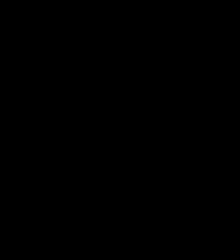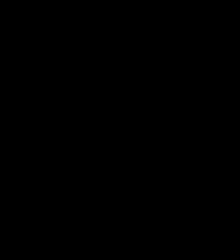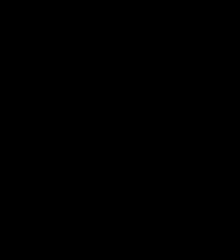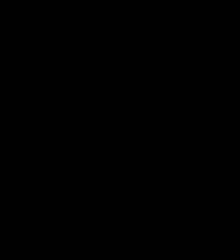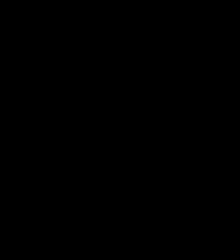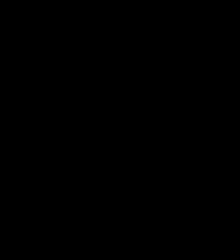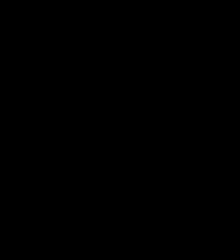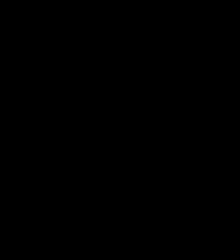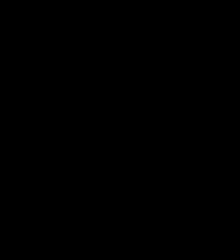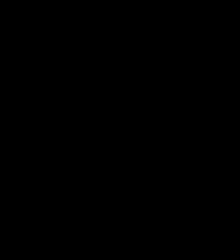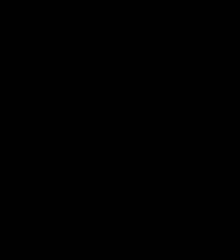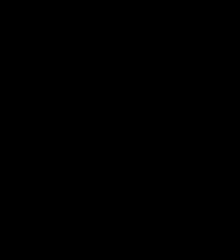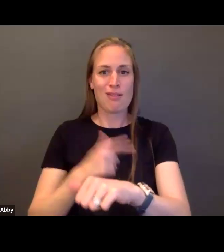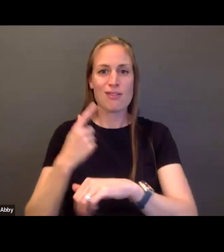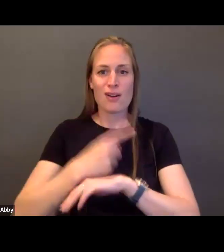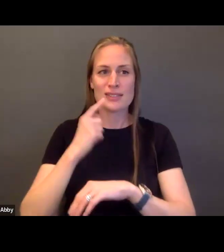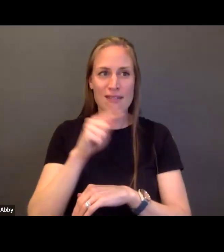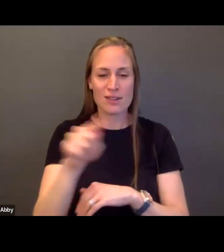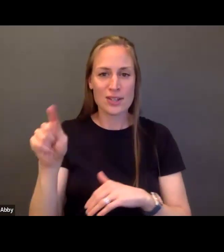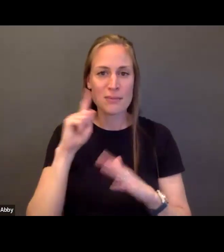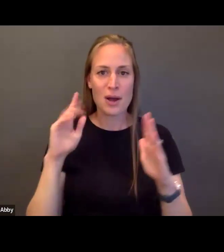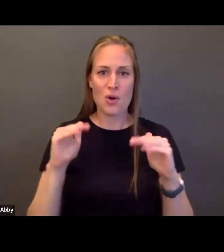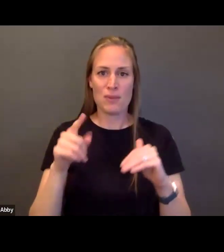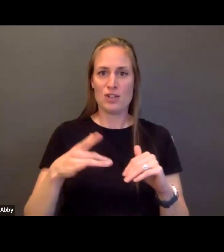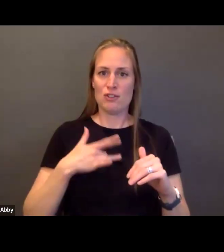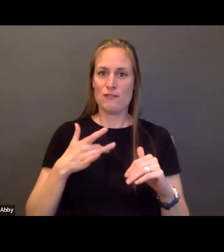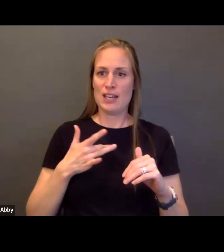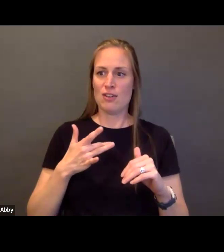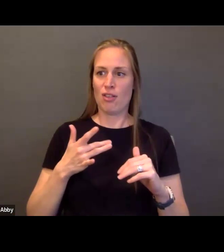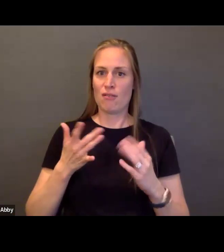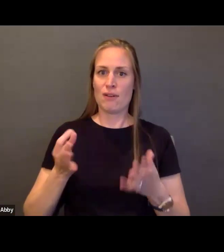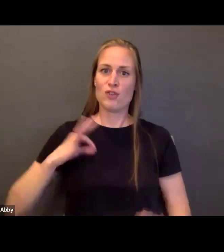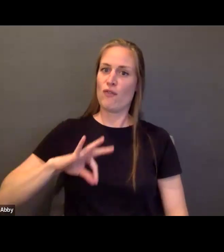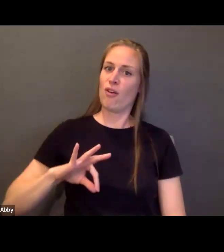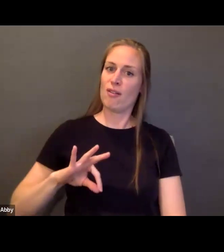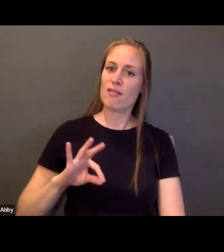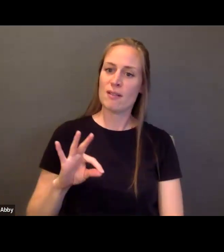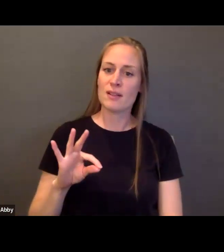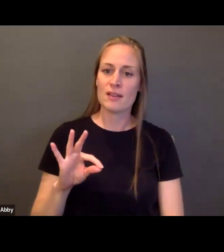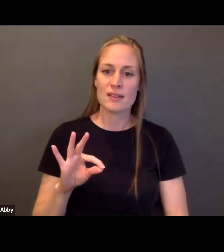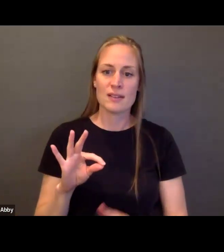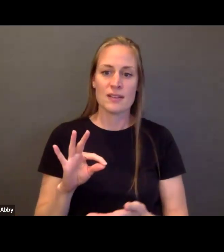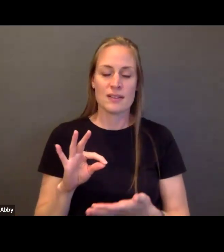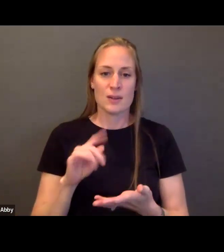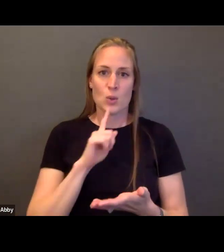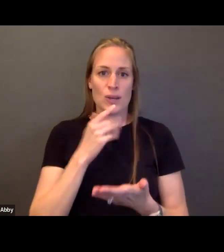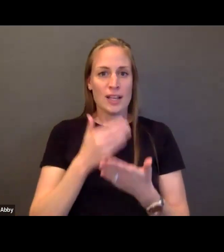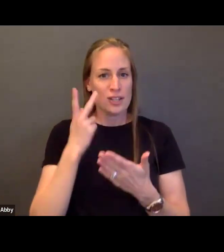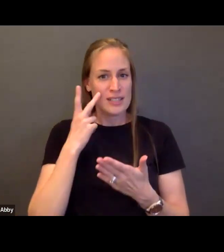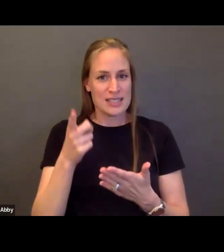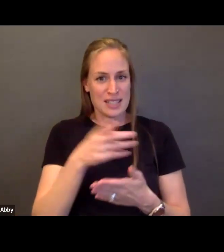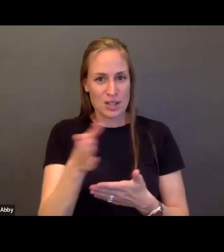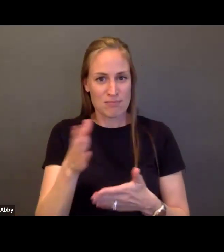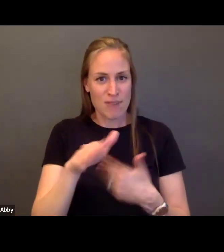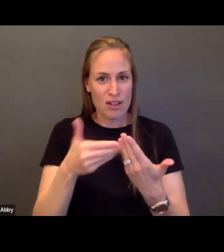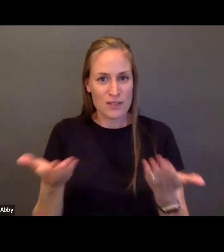know it's been a long day for you, but hopefully you feel like it's been a fruitful one. It's been really good to see all of you. Thank you for